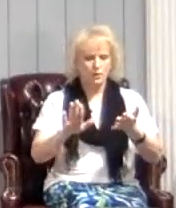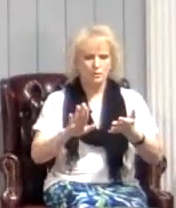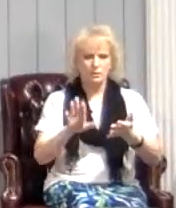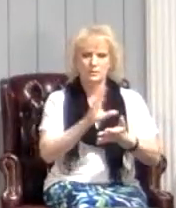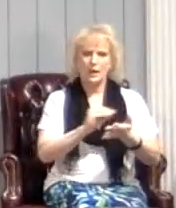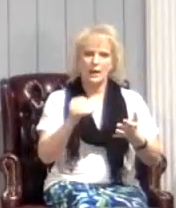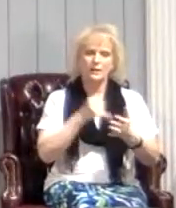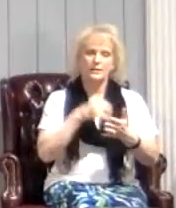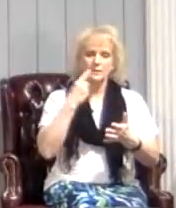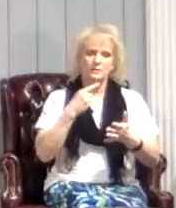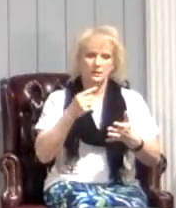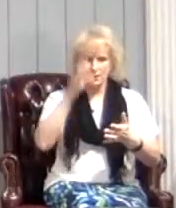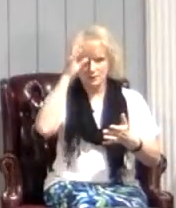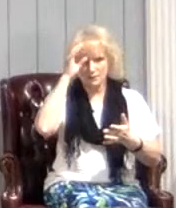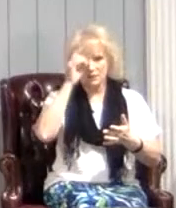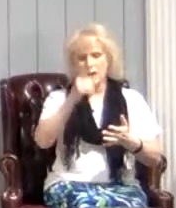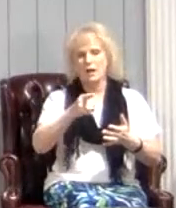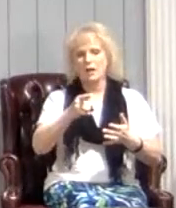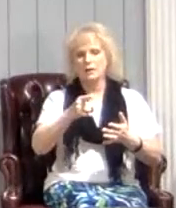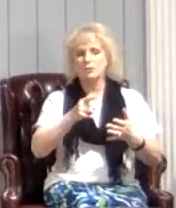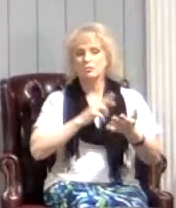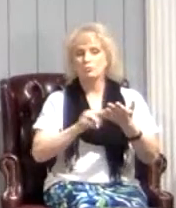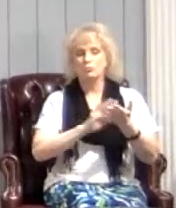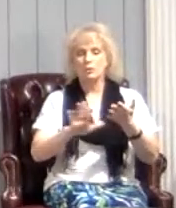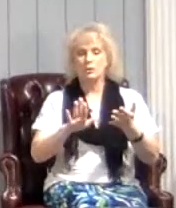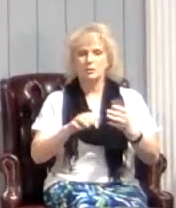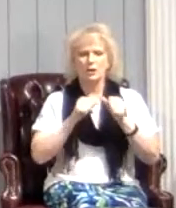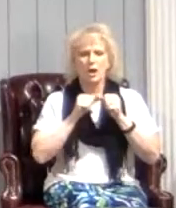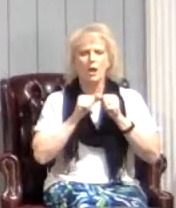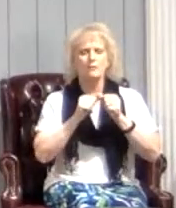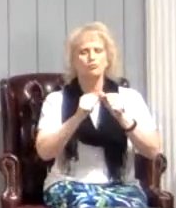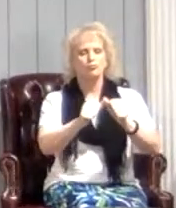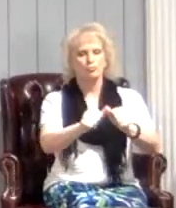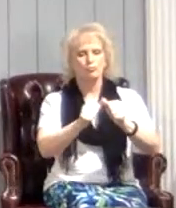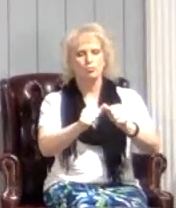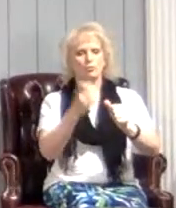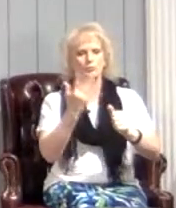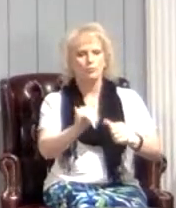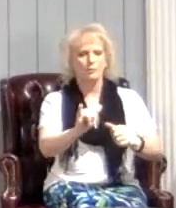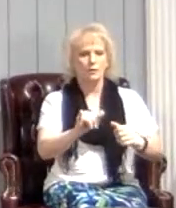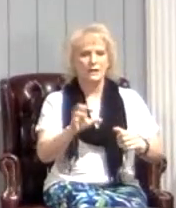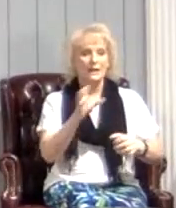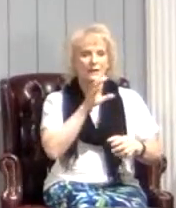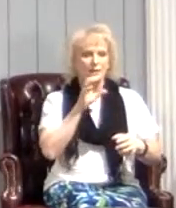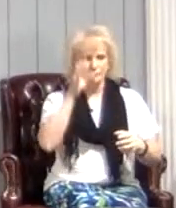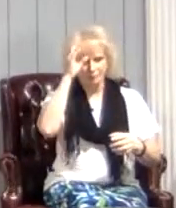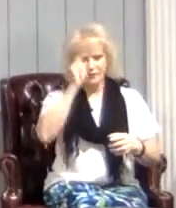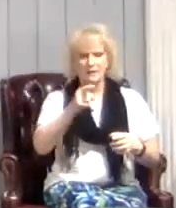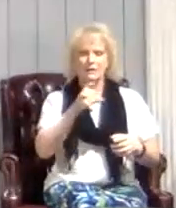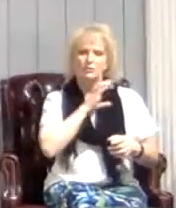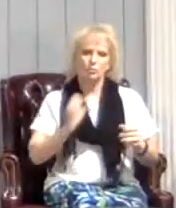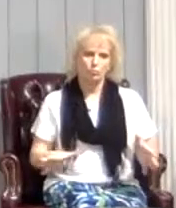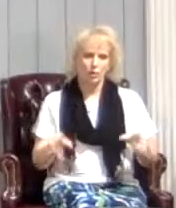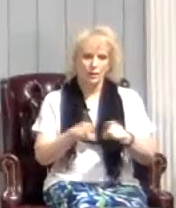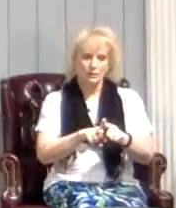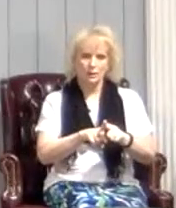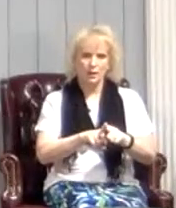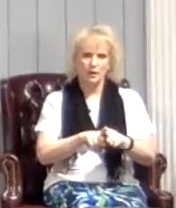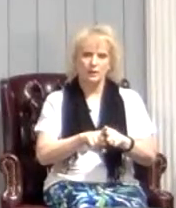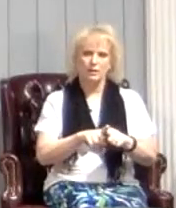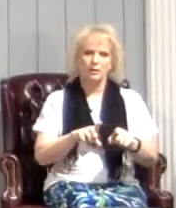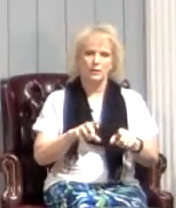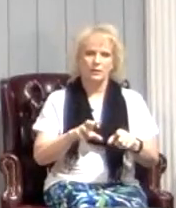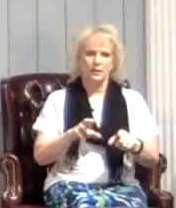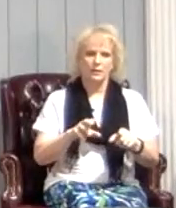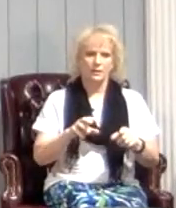It says his righteousness endureth forever, so he's Christ-like, he's godly. This man with the fixed heart is